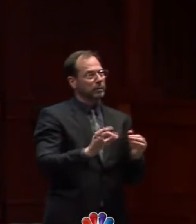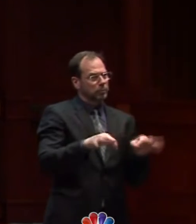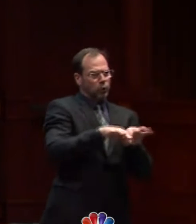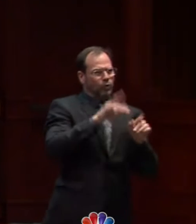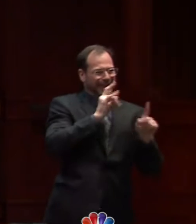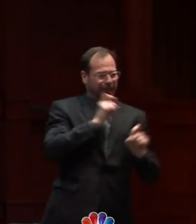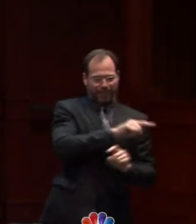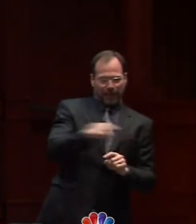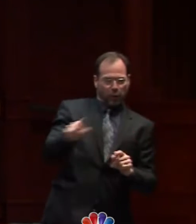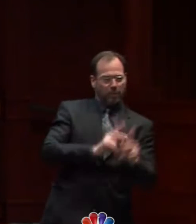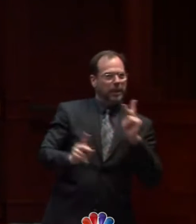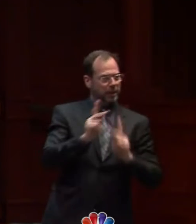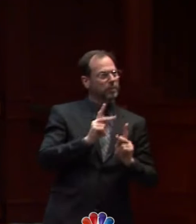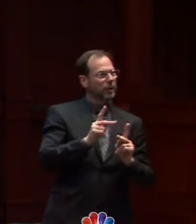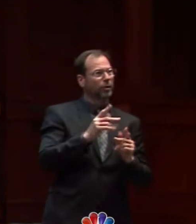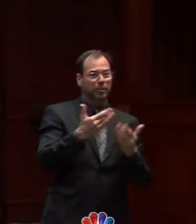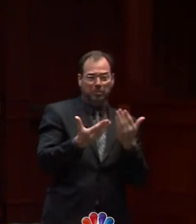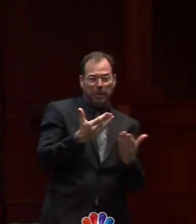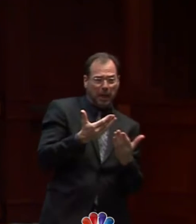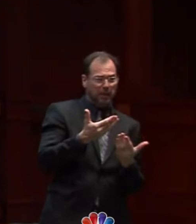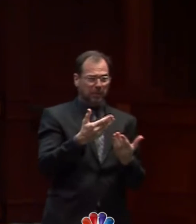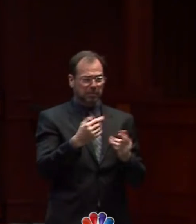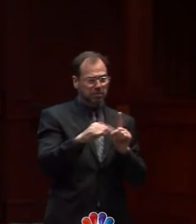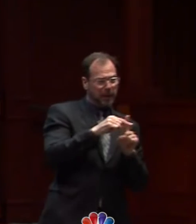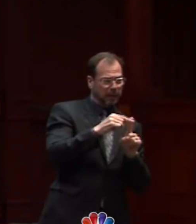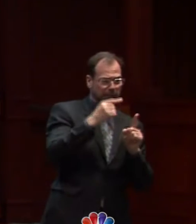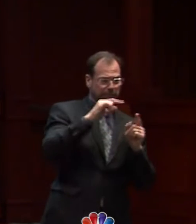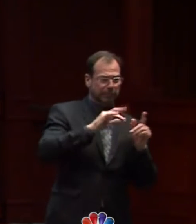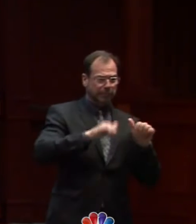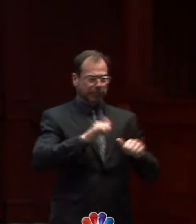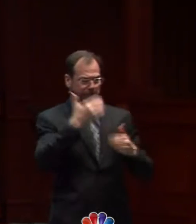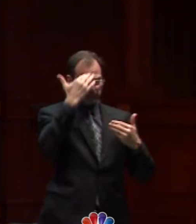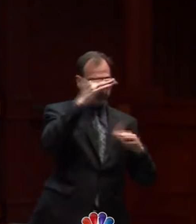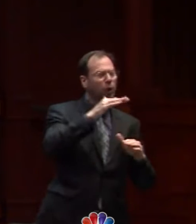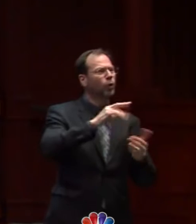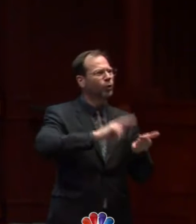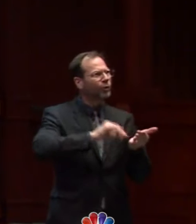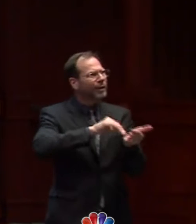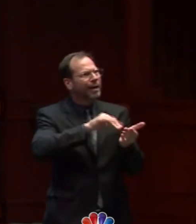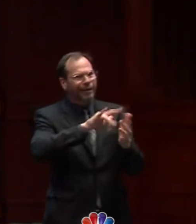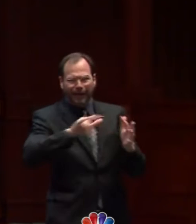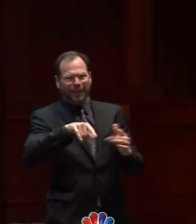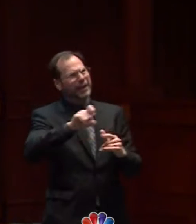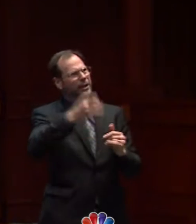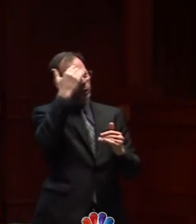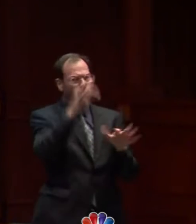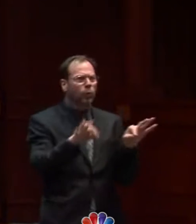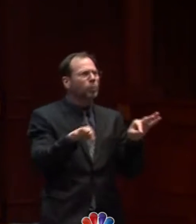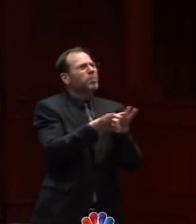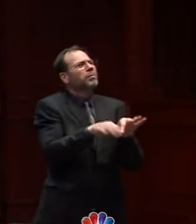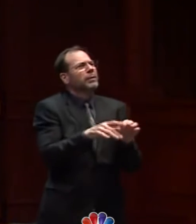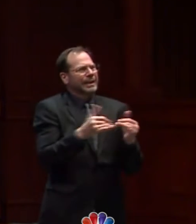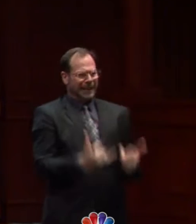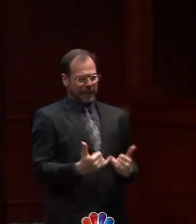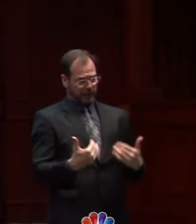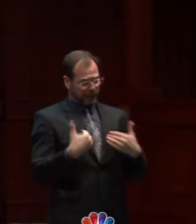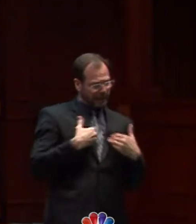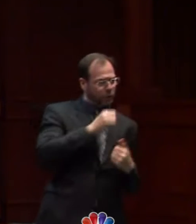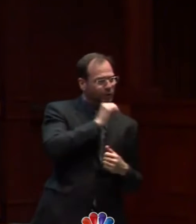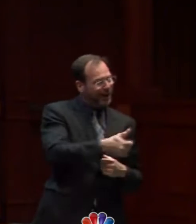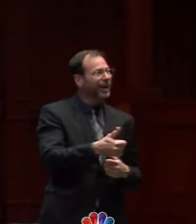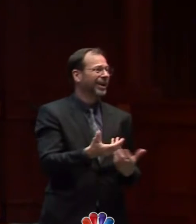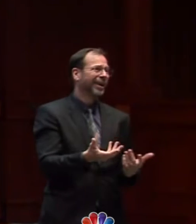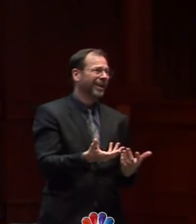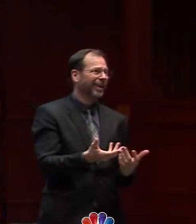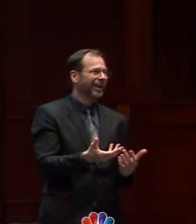with people who may be positive for COVID-19. Those nurses and doctors, et cetera, they need to know immediately whether or not they